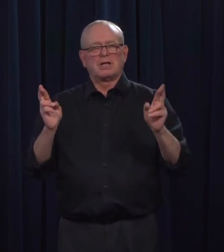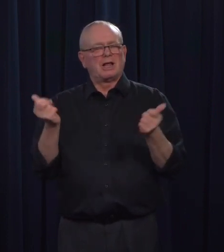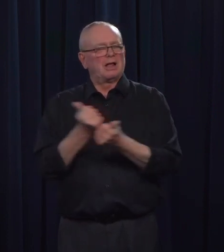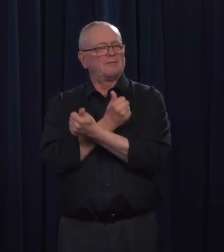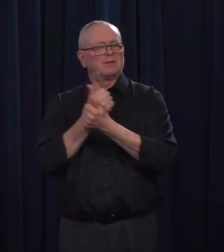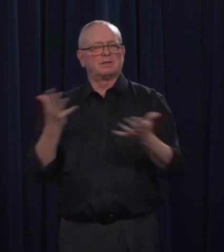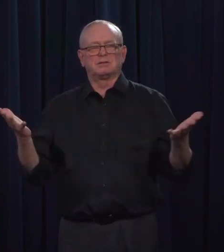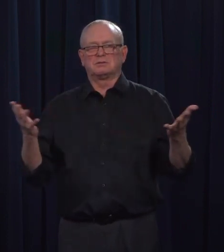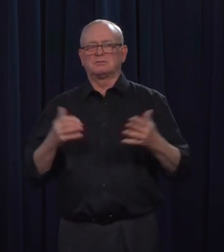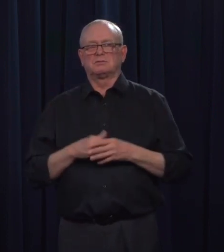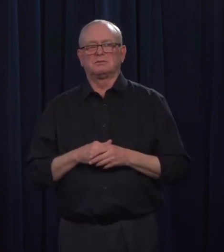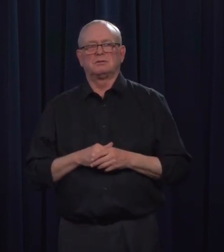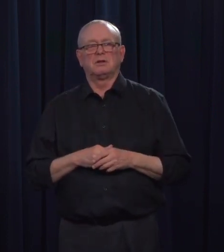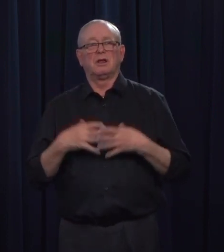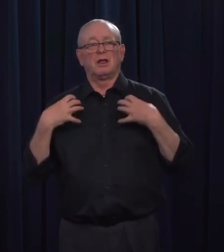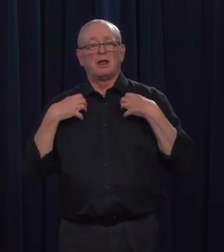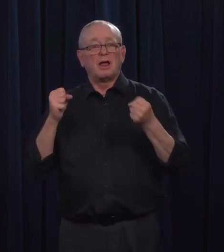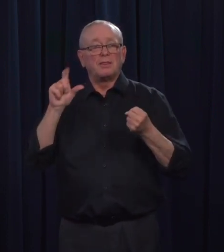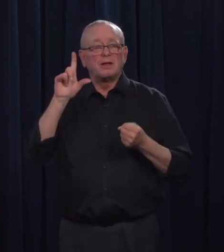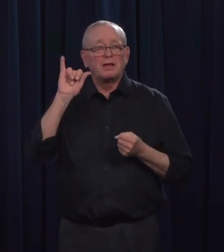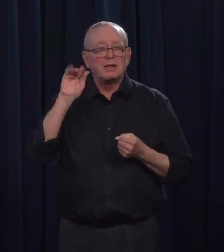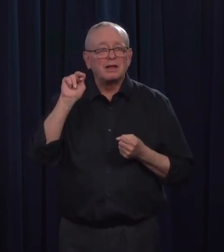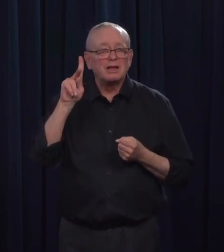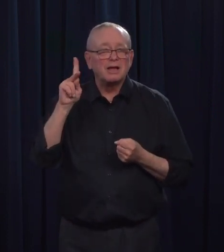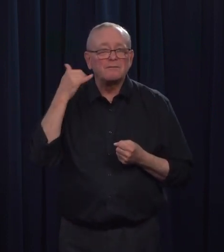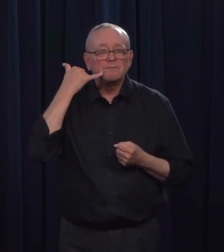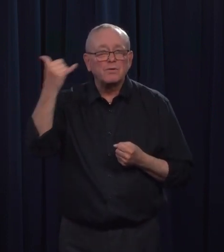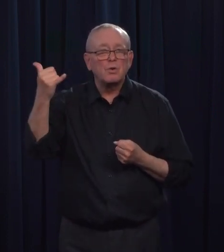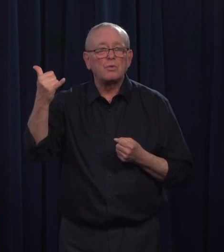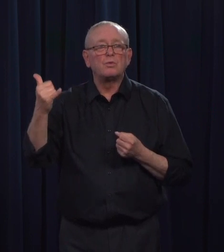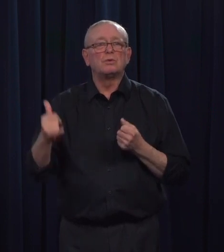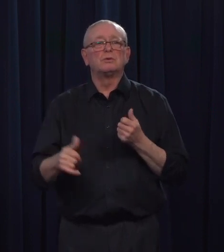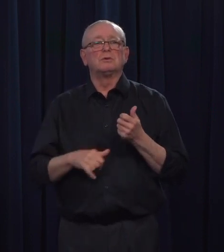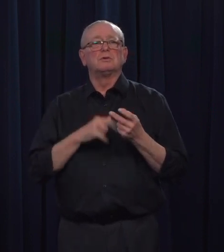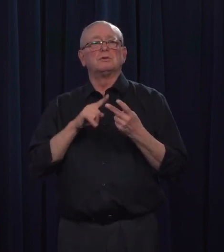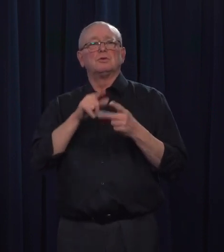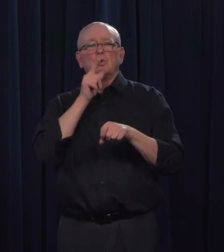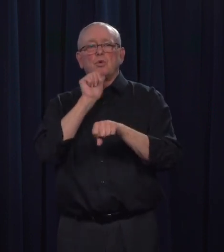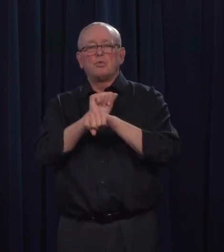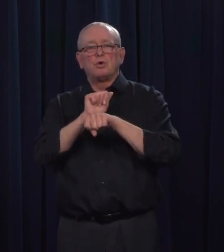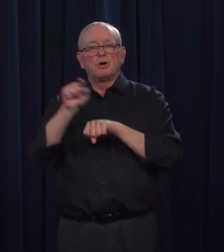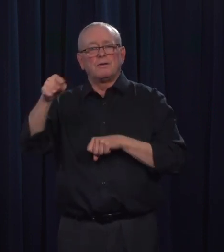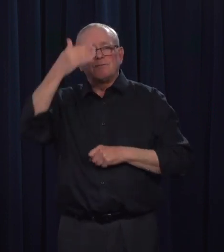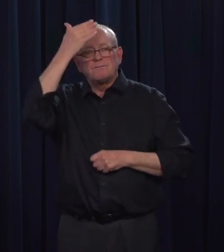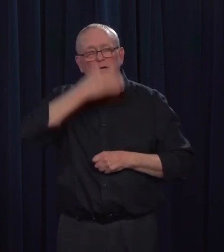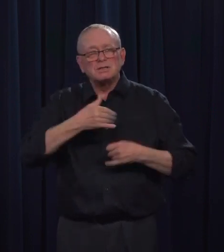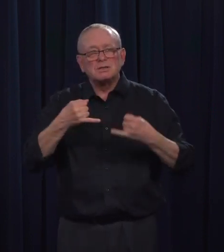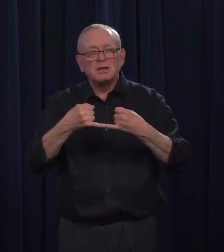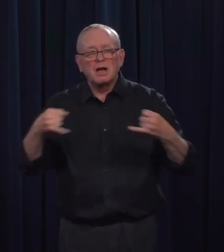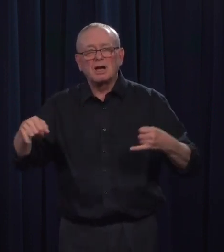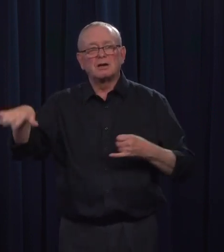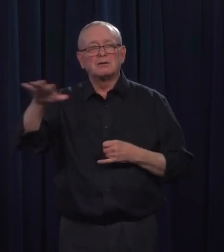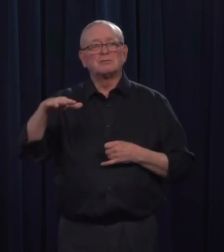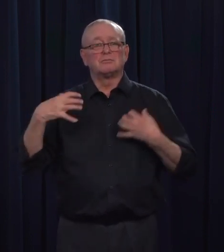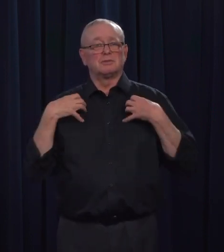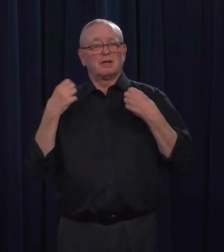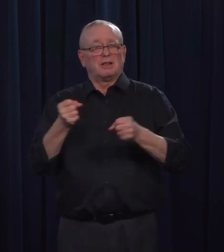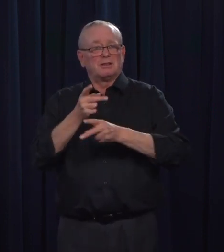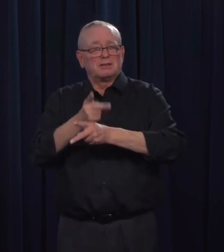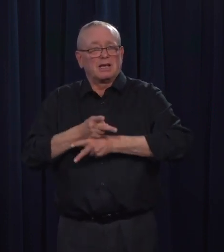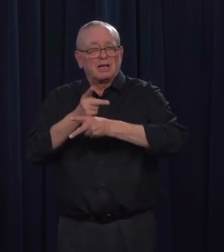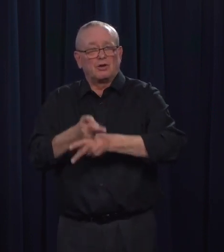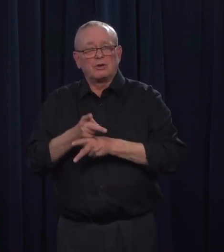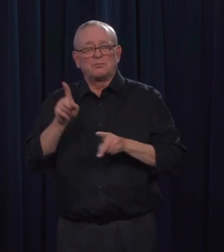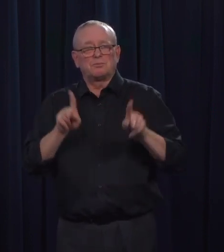all healthcare providers in the community, I want to express my heartfelt admiration for all healthcare professionals in this province